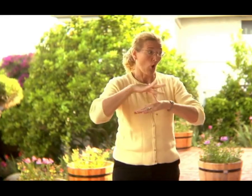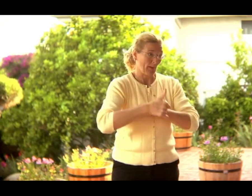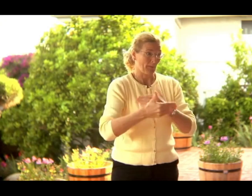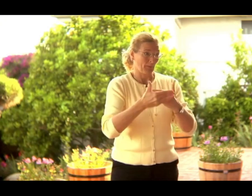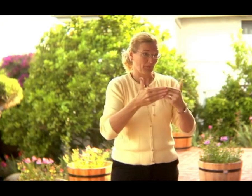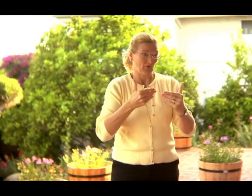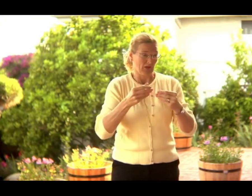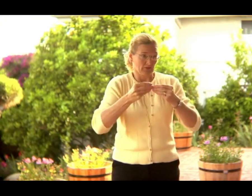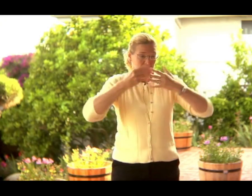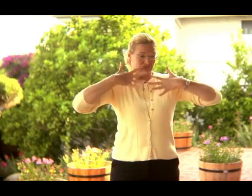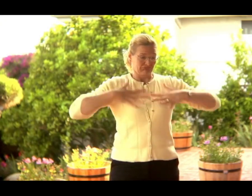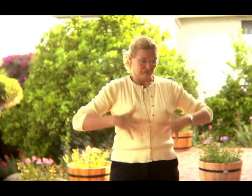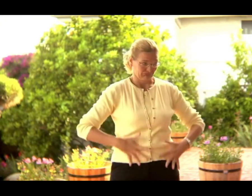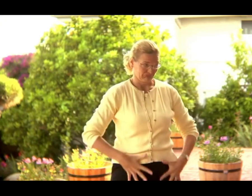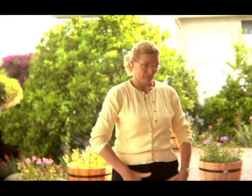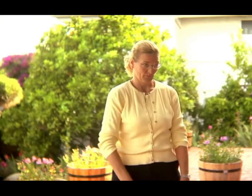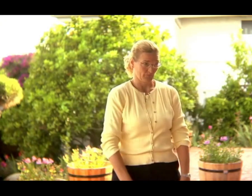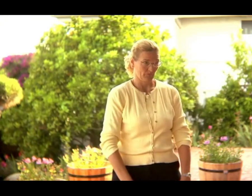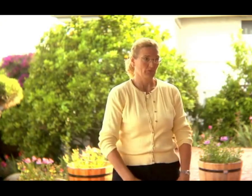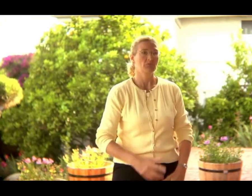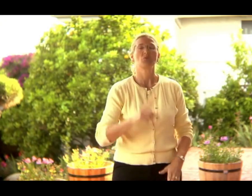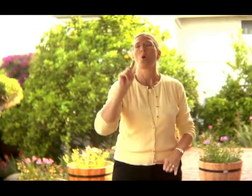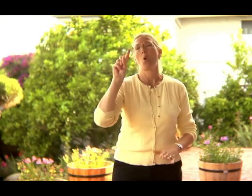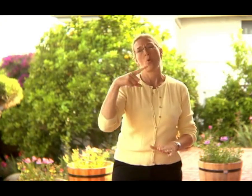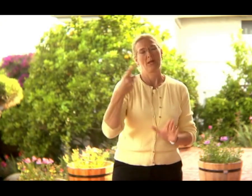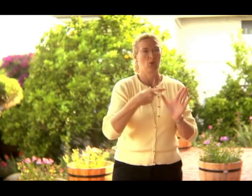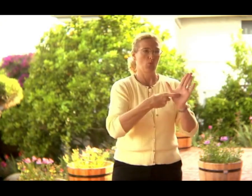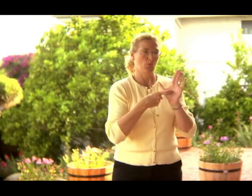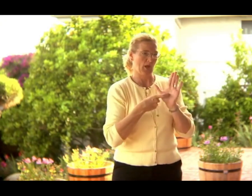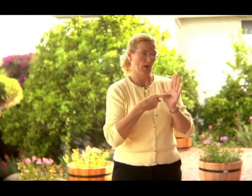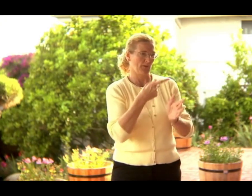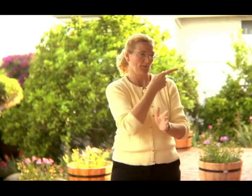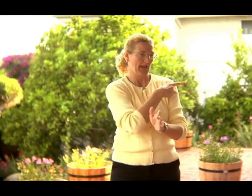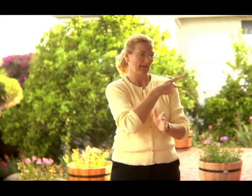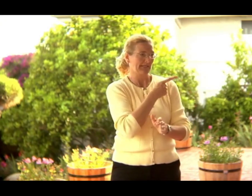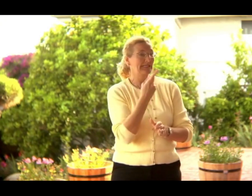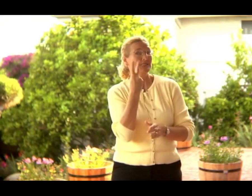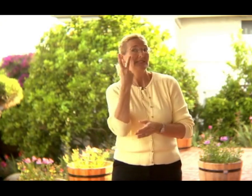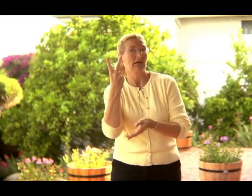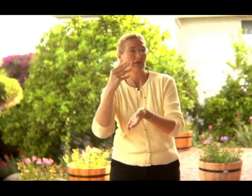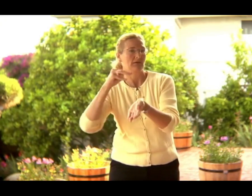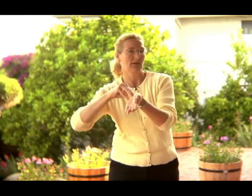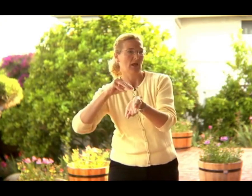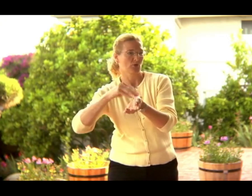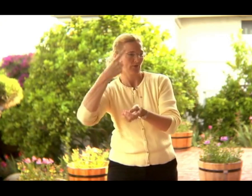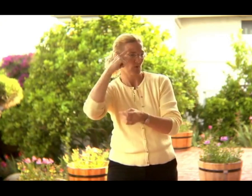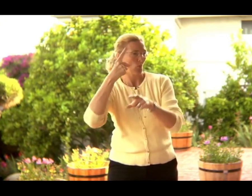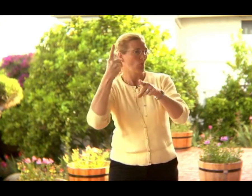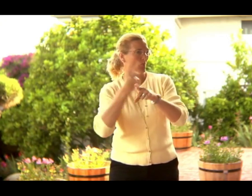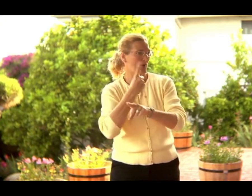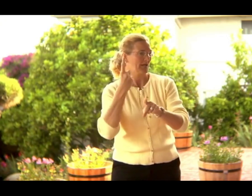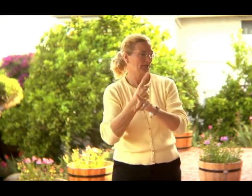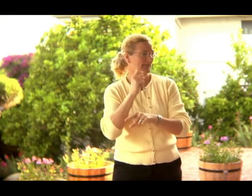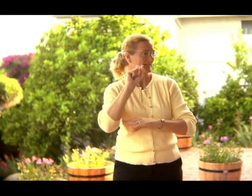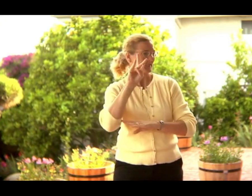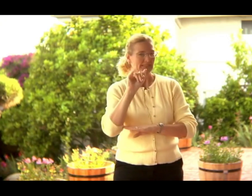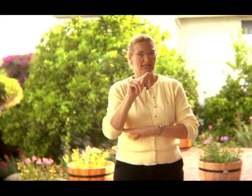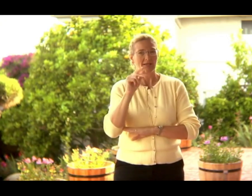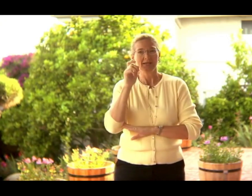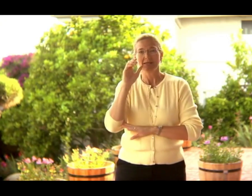early, before it has spread to other parts of the body, the only thing required will be for the patient to see the doctor for regular skin exams